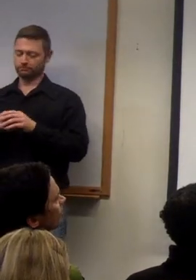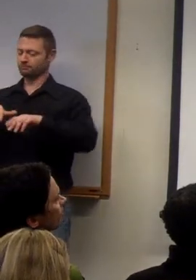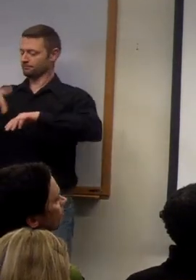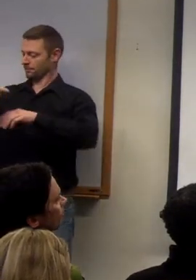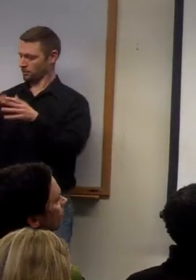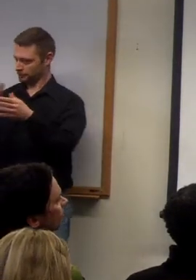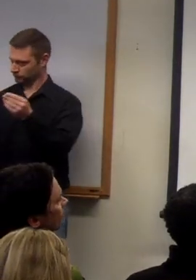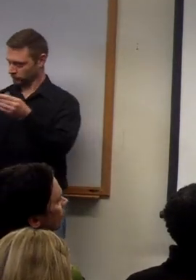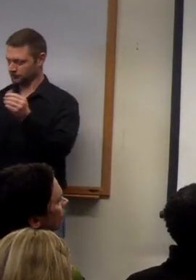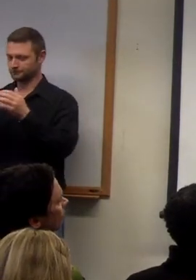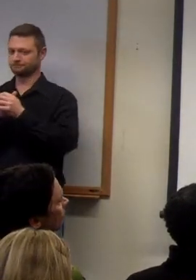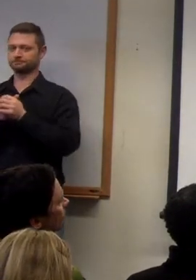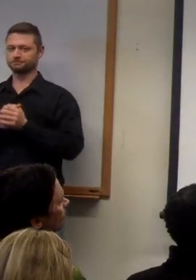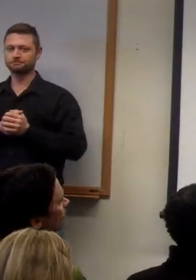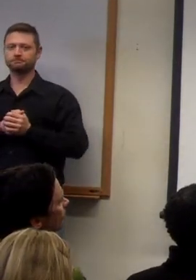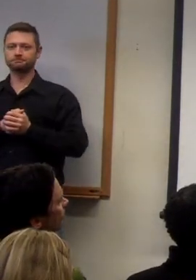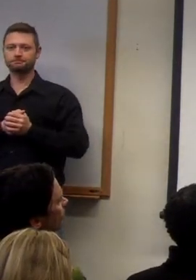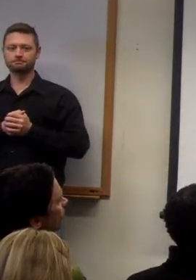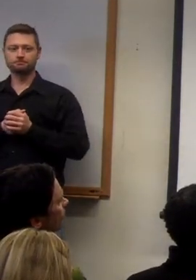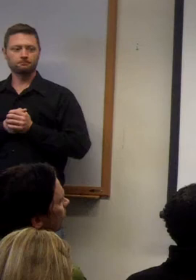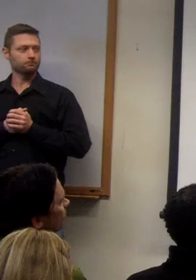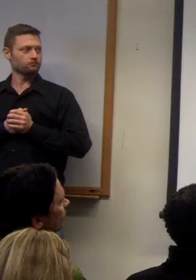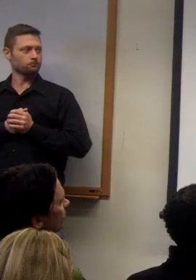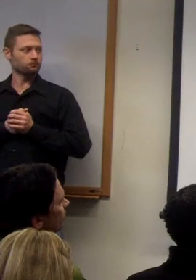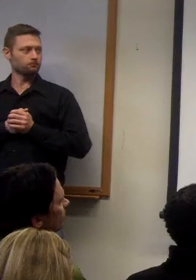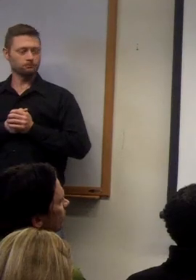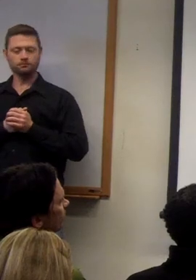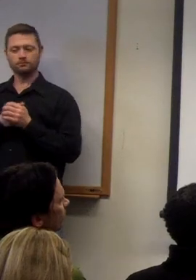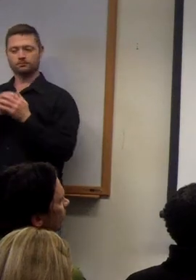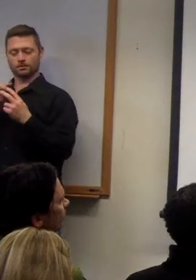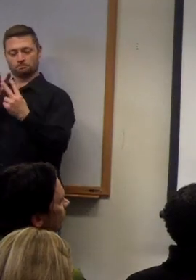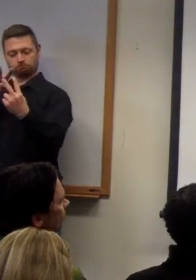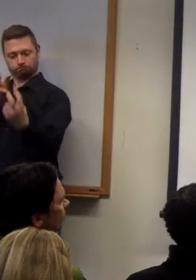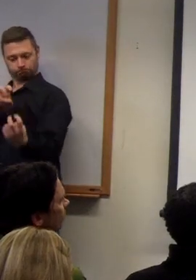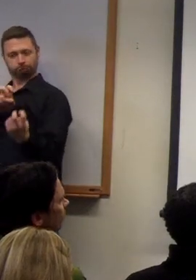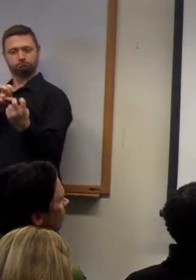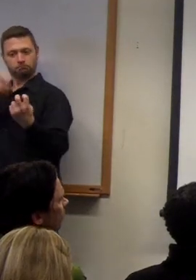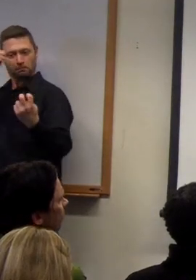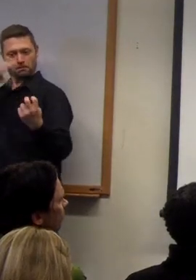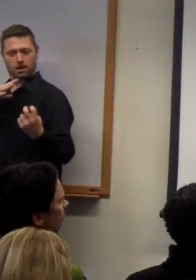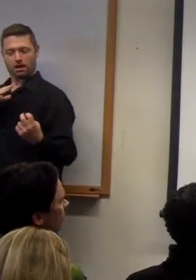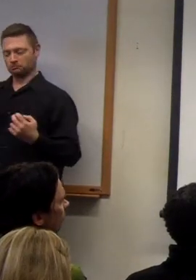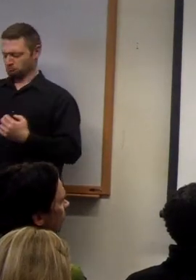another story, I was having a conversation with a young black man.